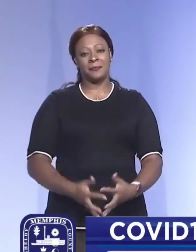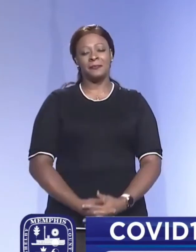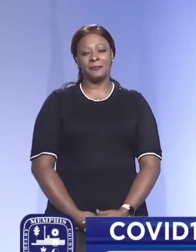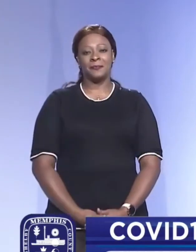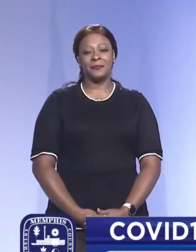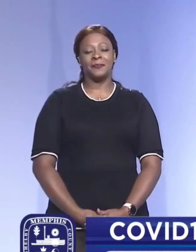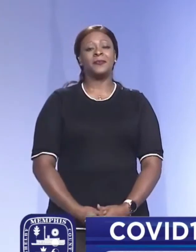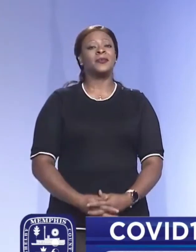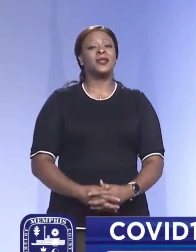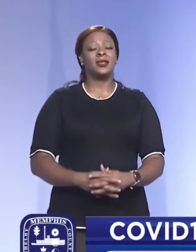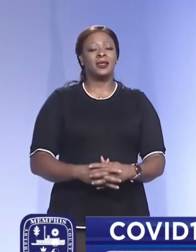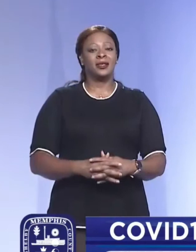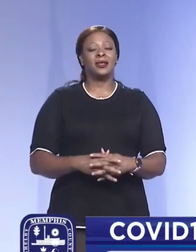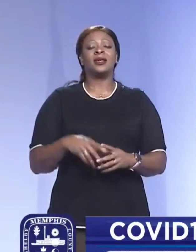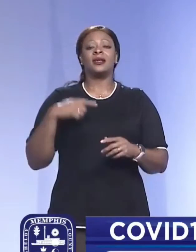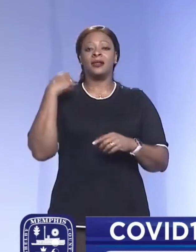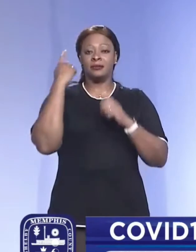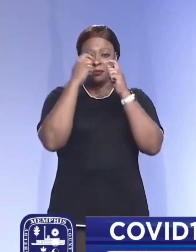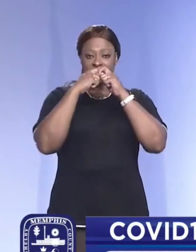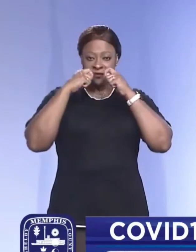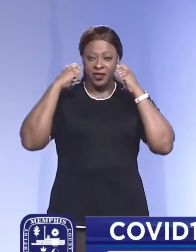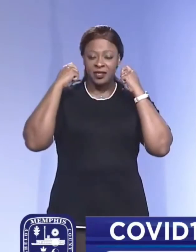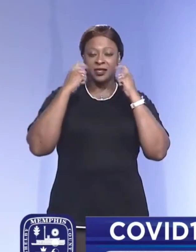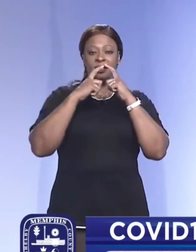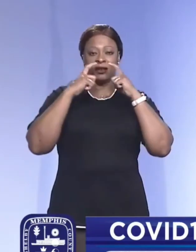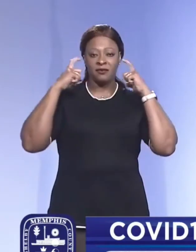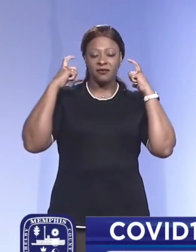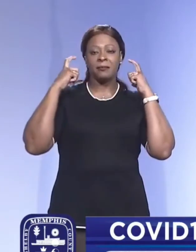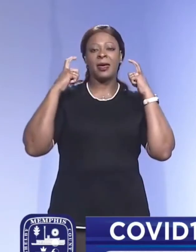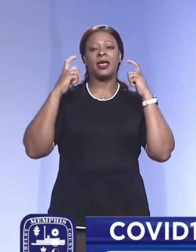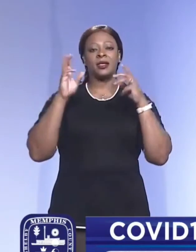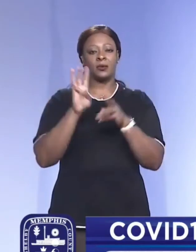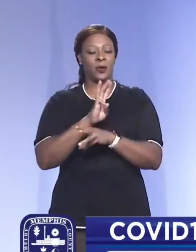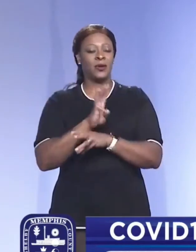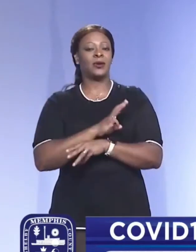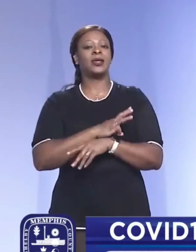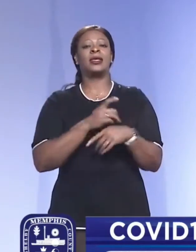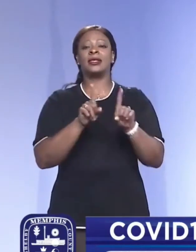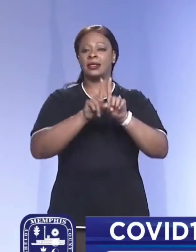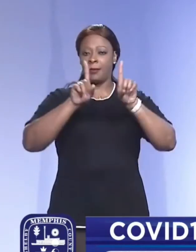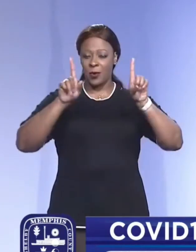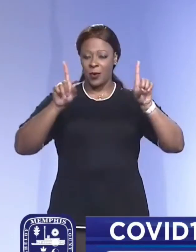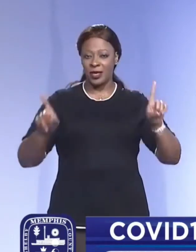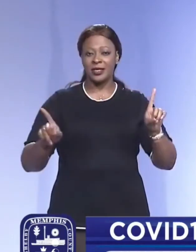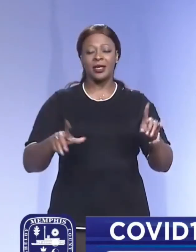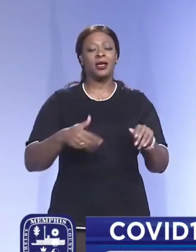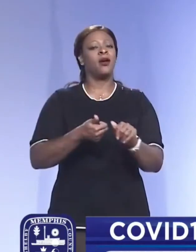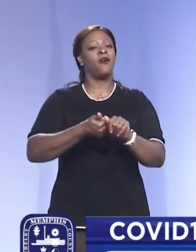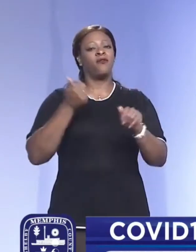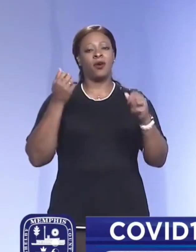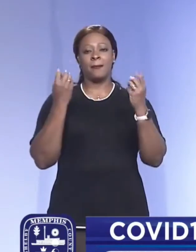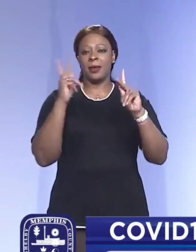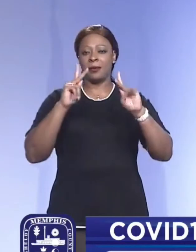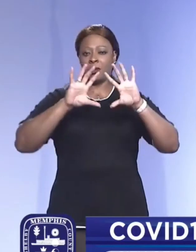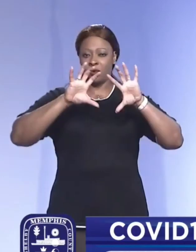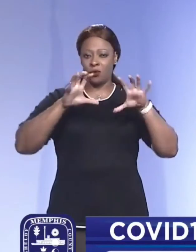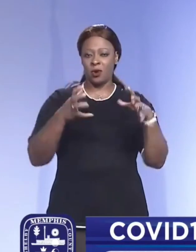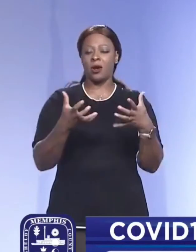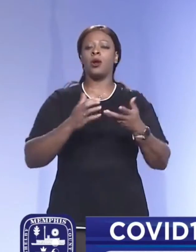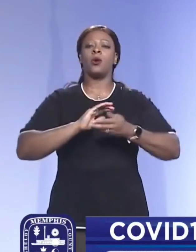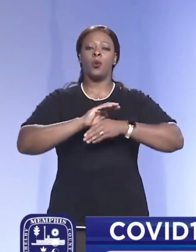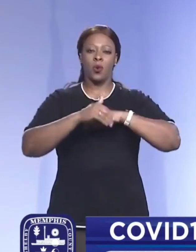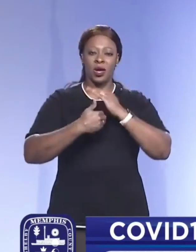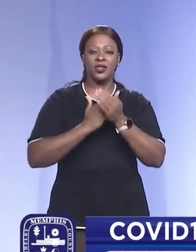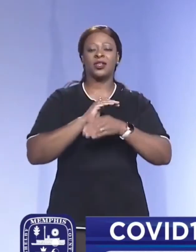The face covering, wearing a mask, the separation, the avoidance of crowding, washing